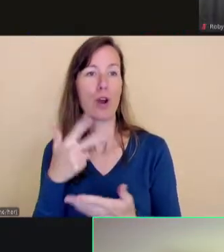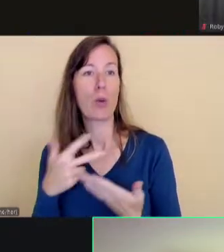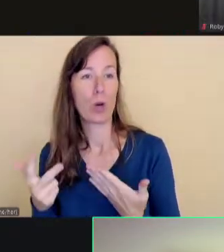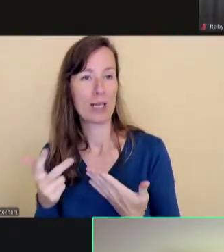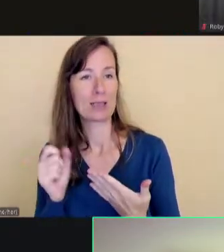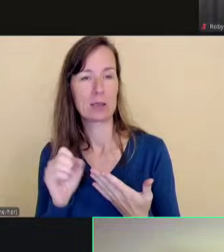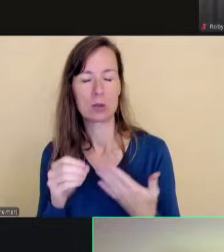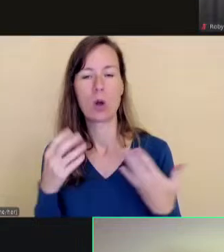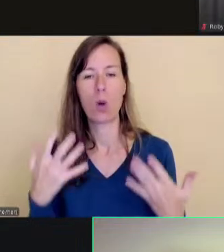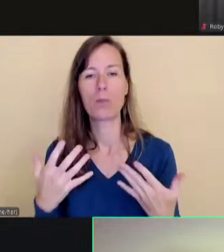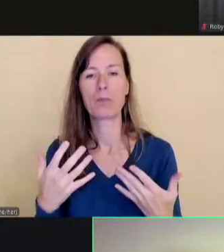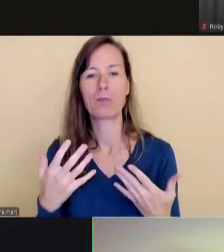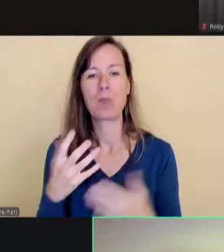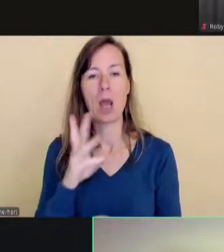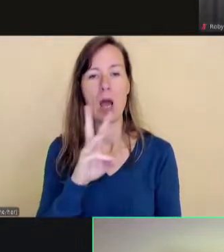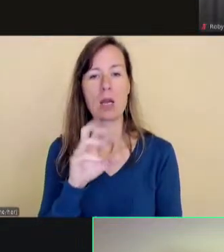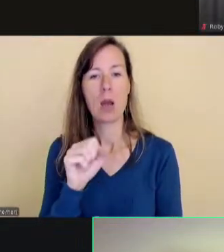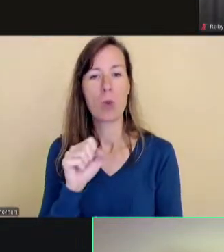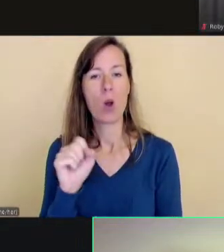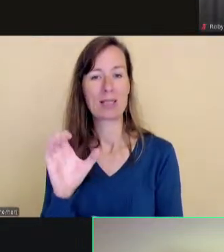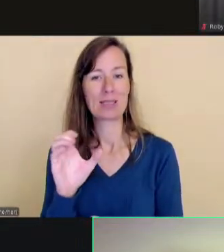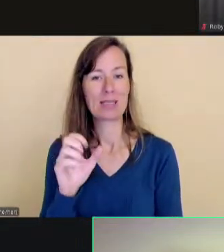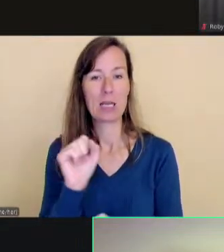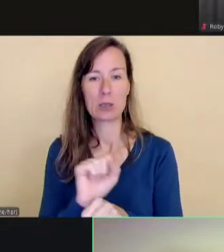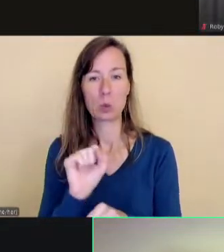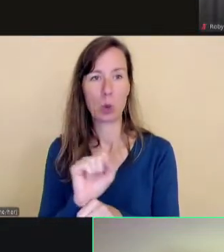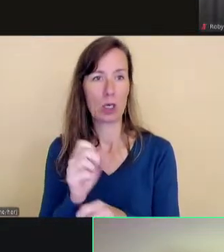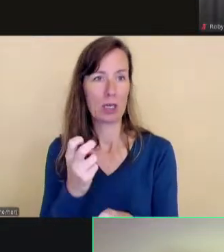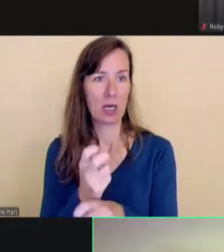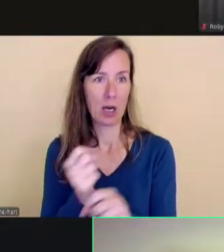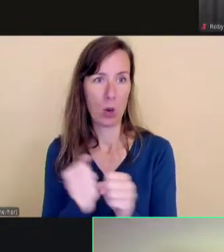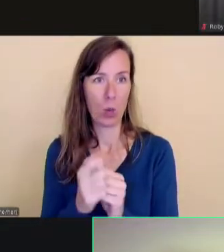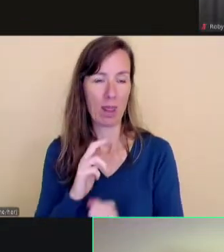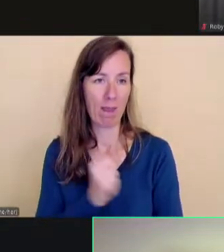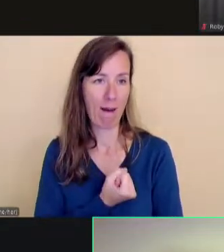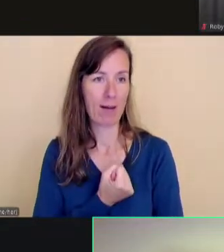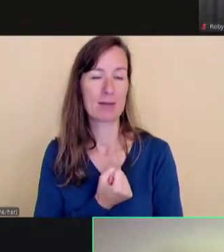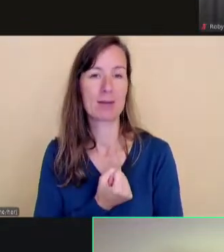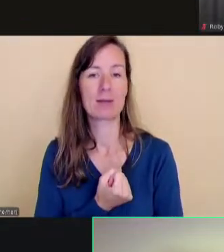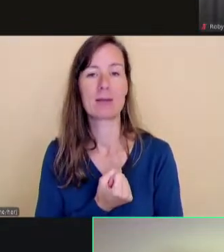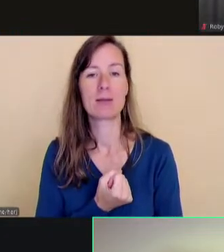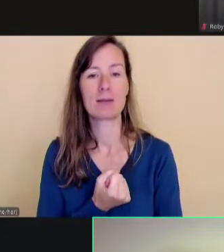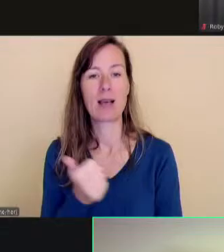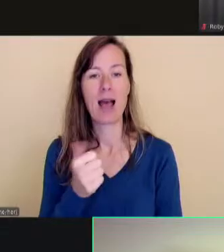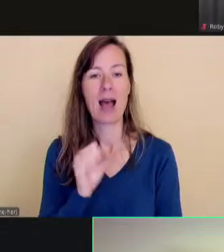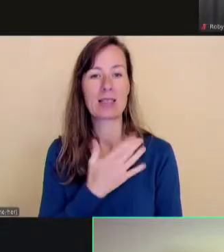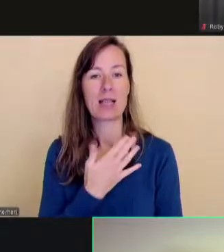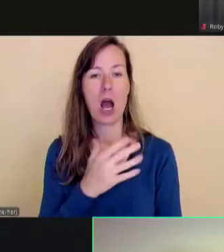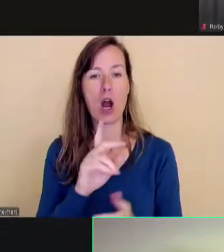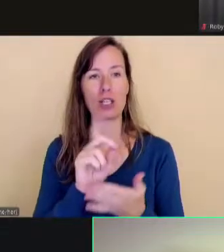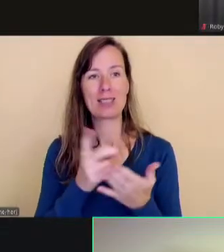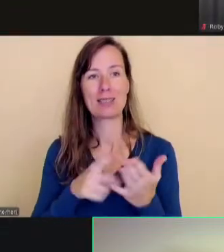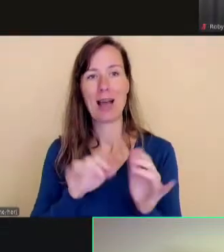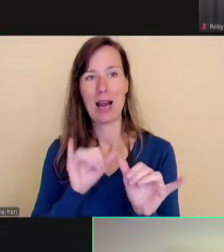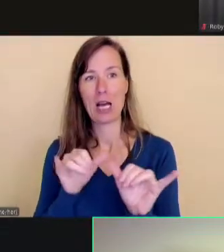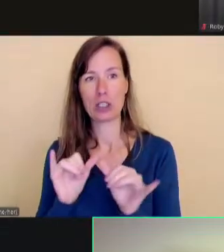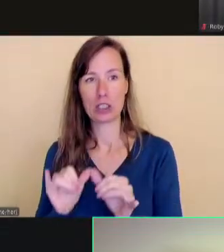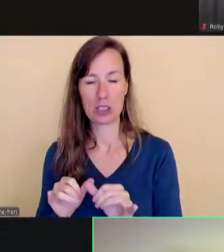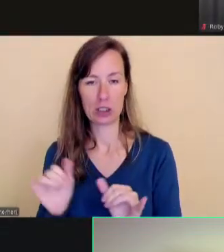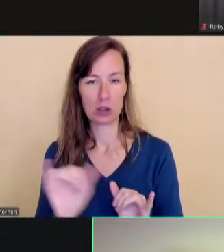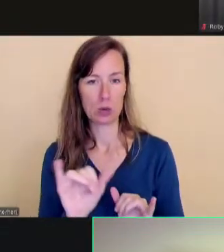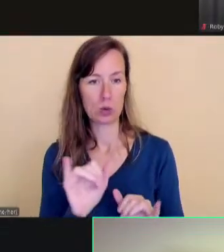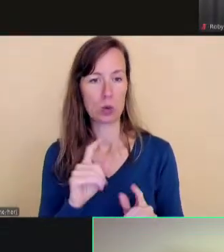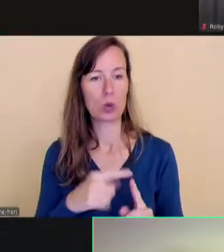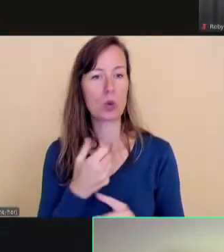is working diligently with us as our design engineers at KCI to make sure that we're cutting